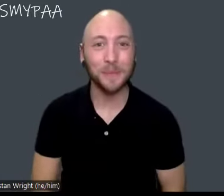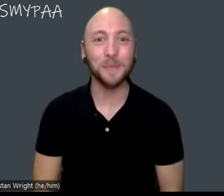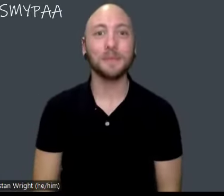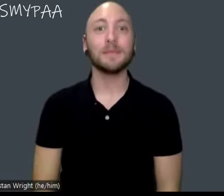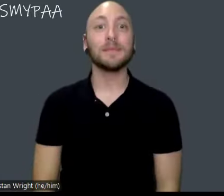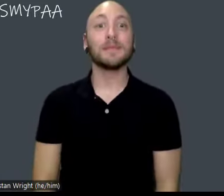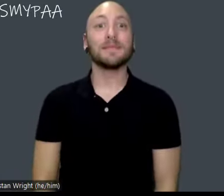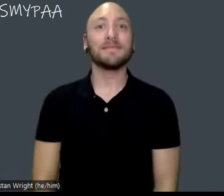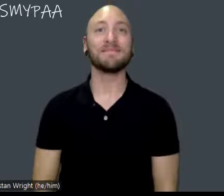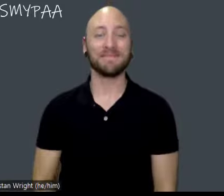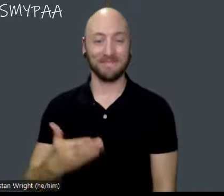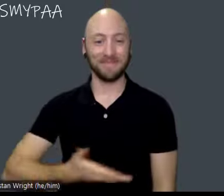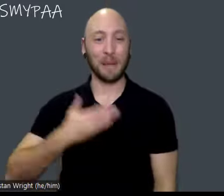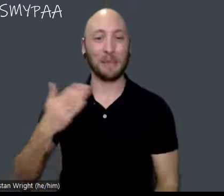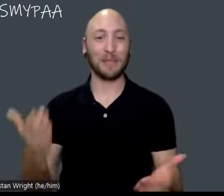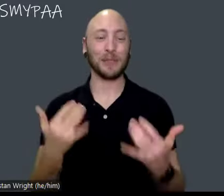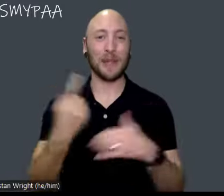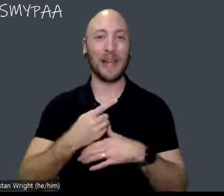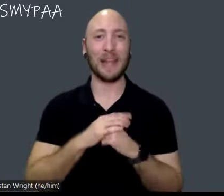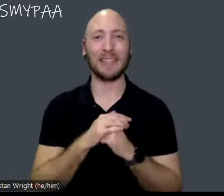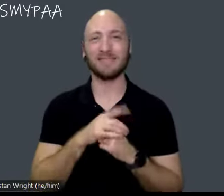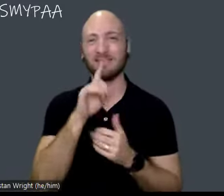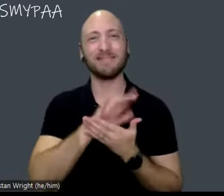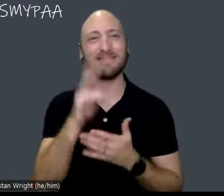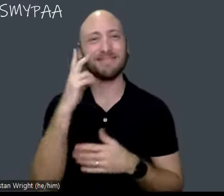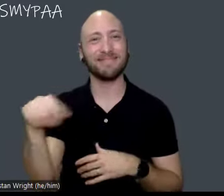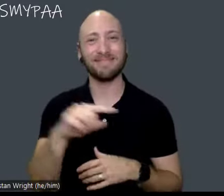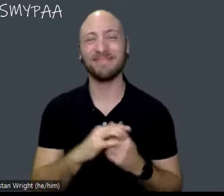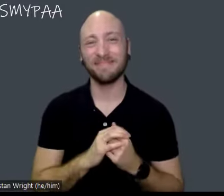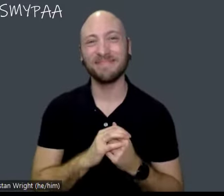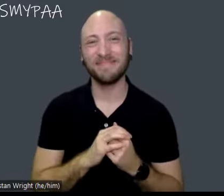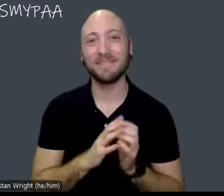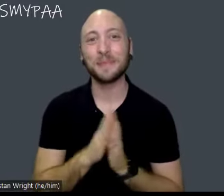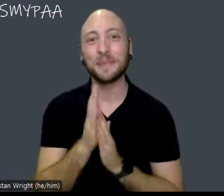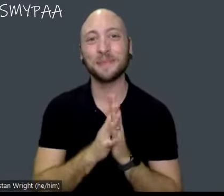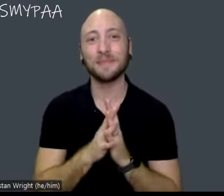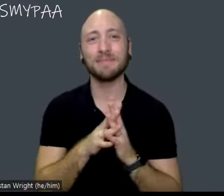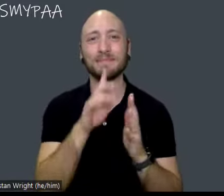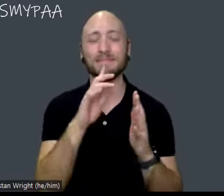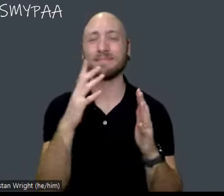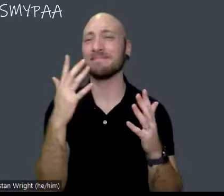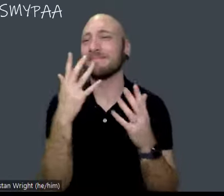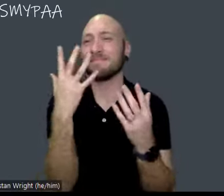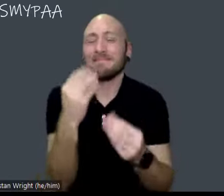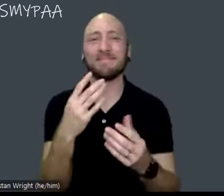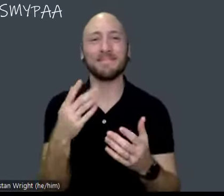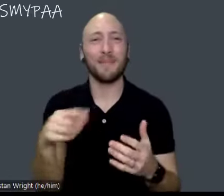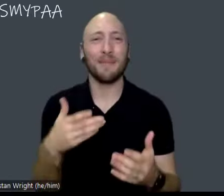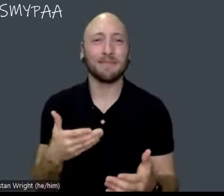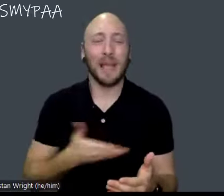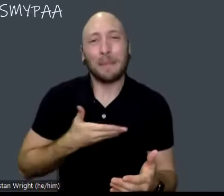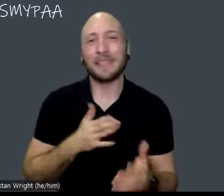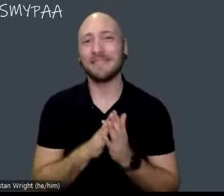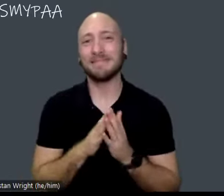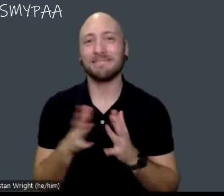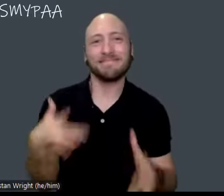So happy to be in this meeting today. So happy to see all you guys. So lovely and so happy.